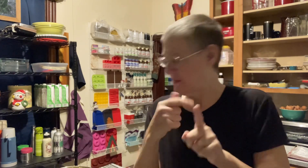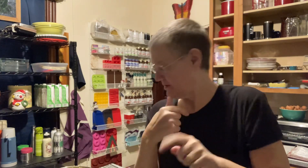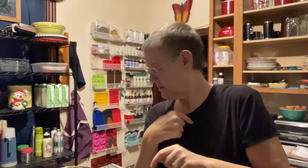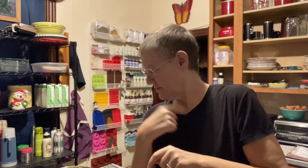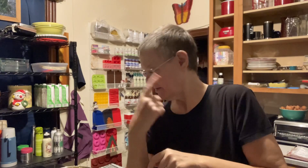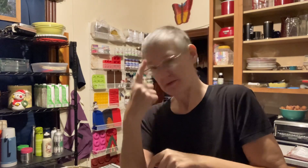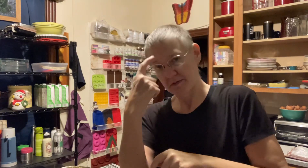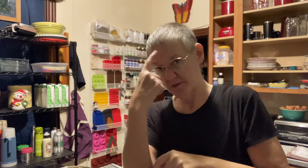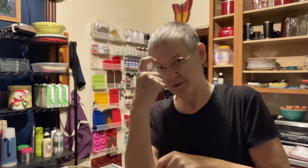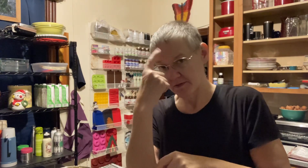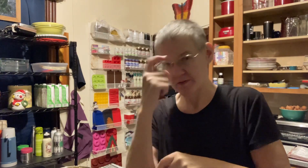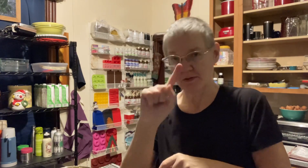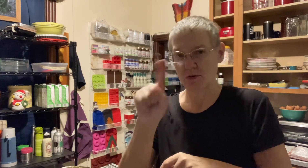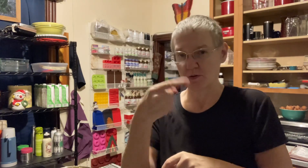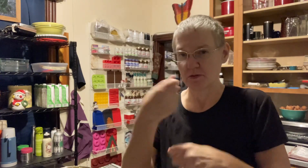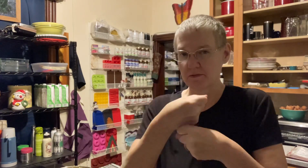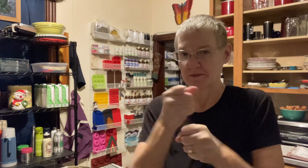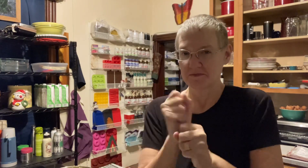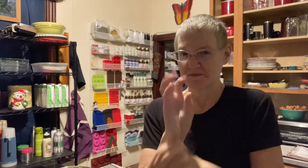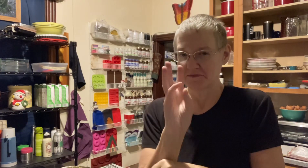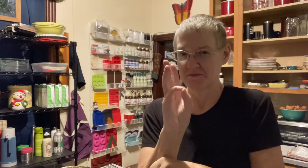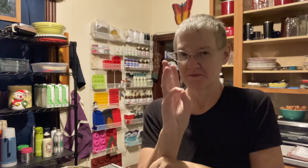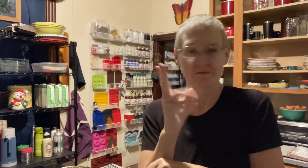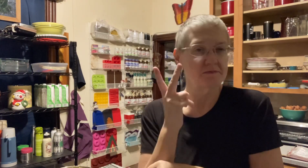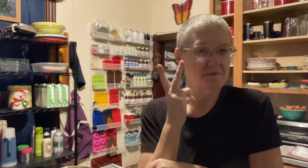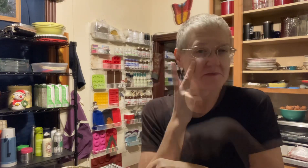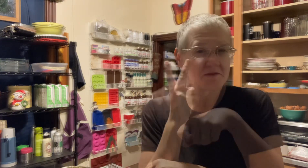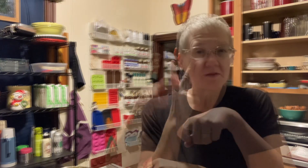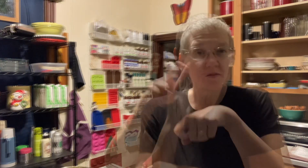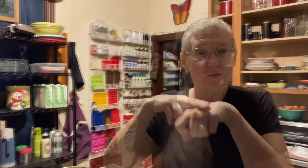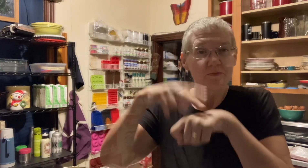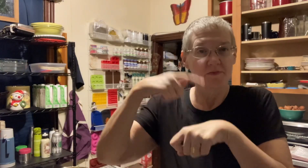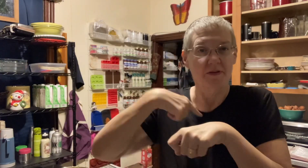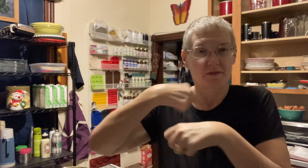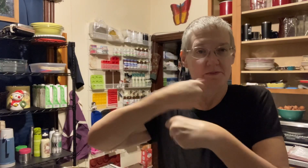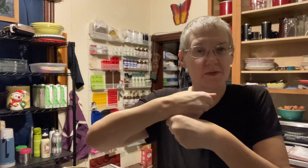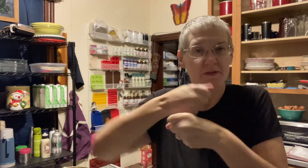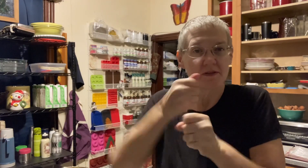prepared 12. But I suspect it's only going to make 6, but we're going to see.